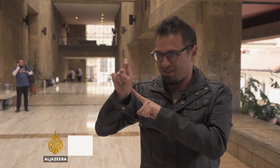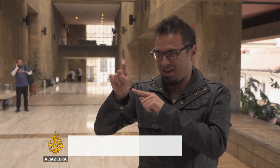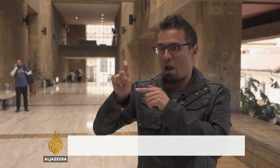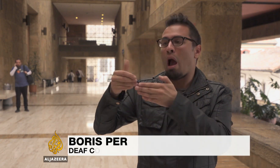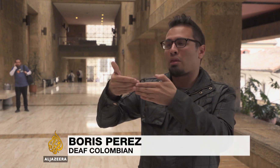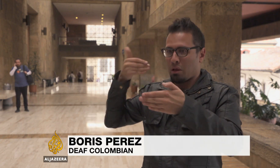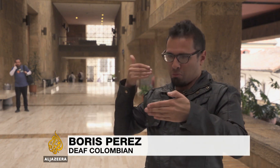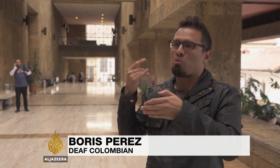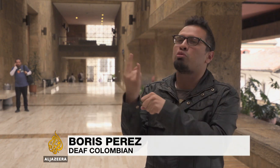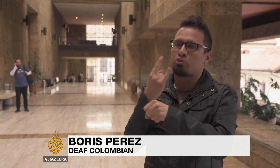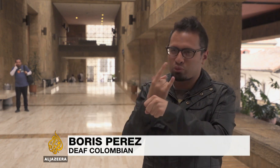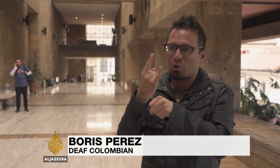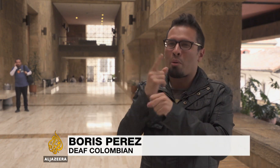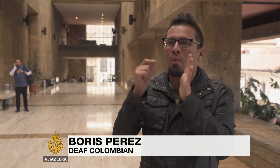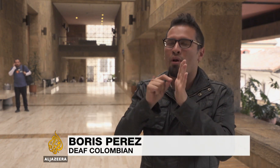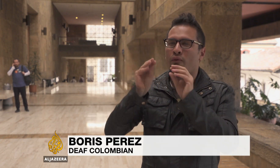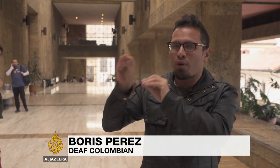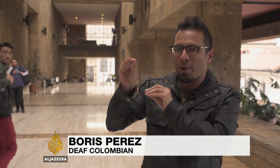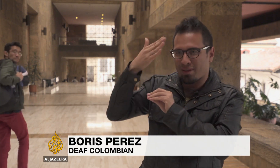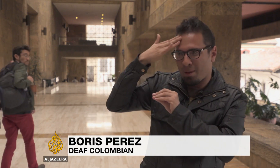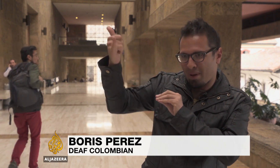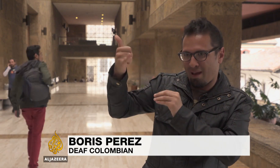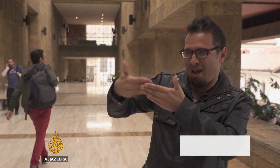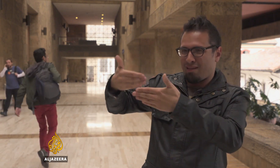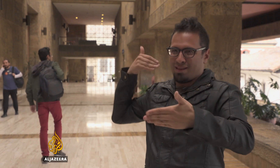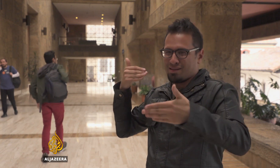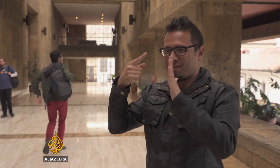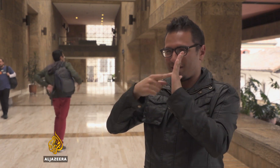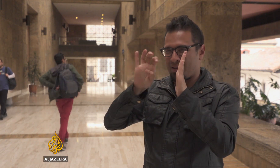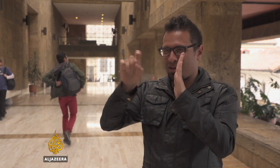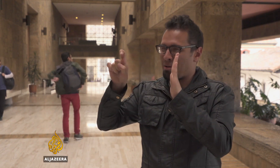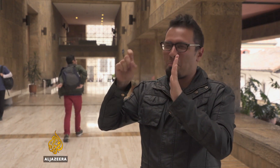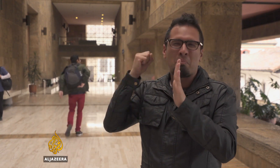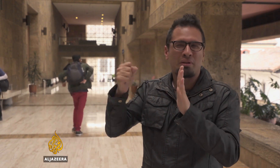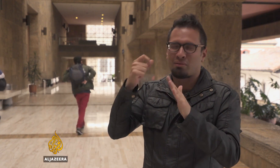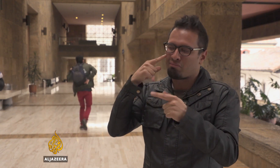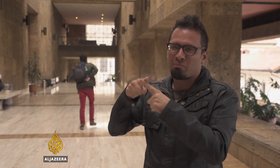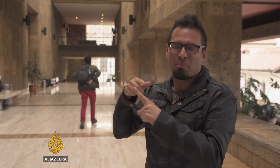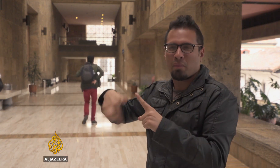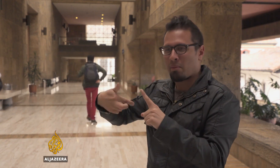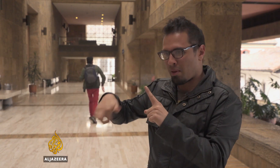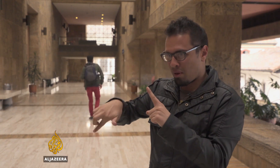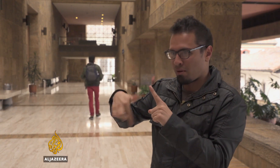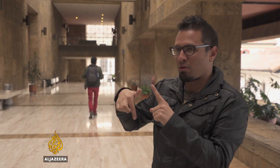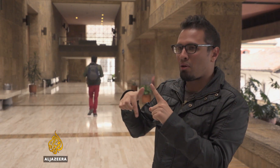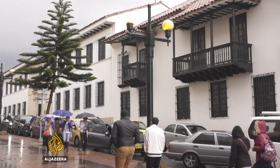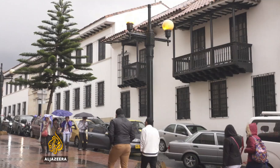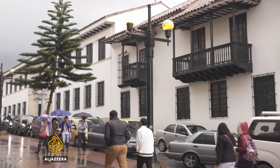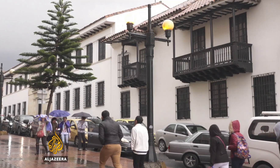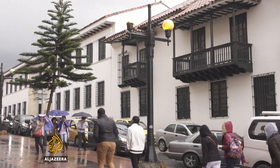is very young and elementary. Now it's being used in high schools and universities, but we're still missing many words. Signs